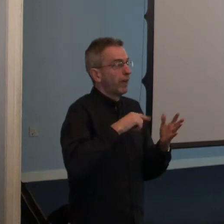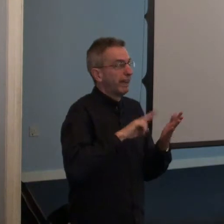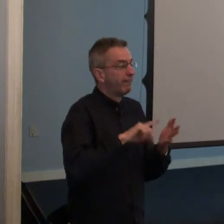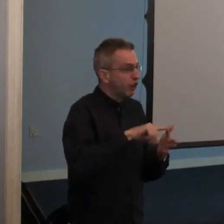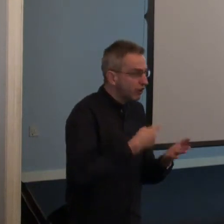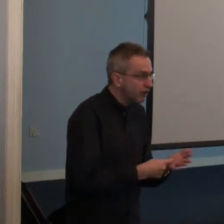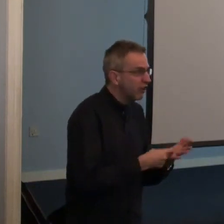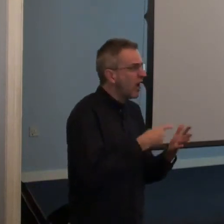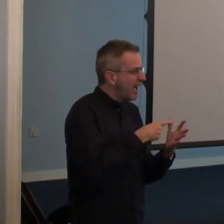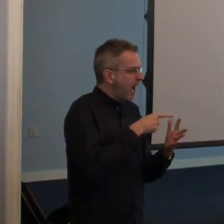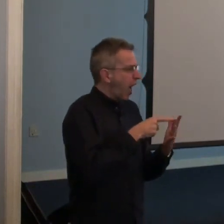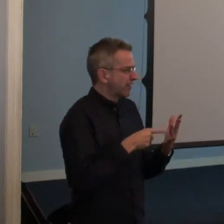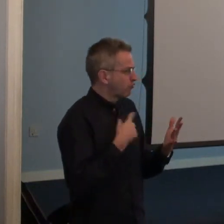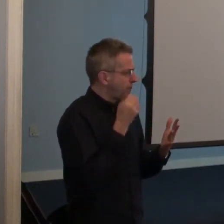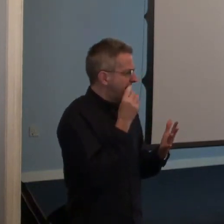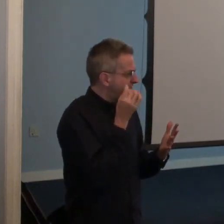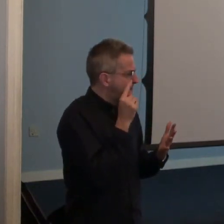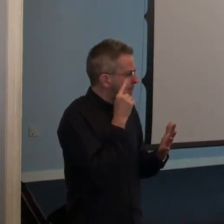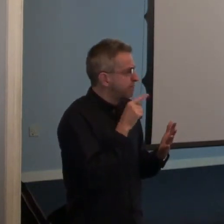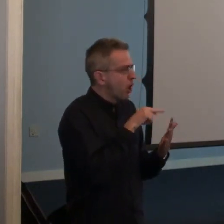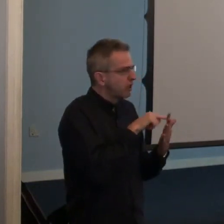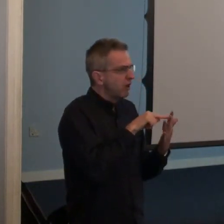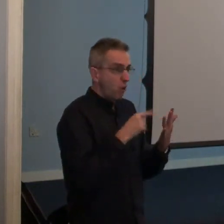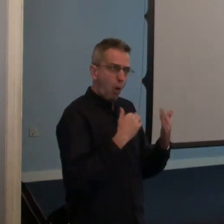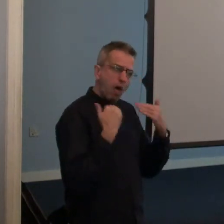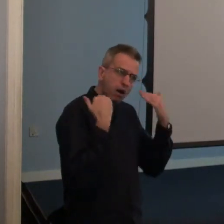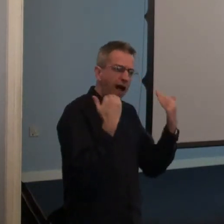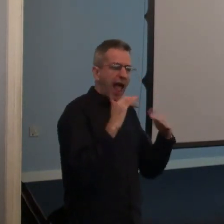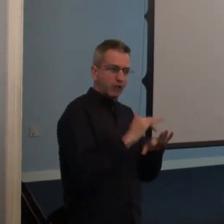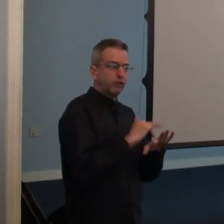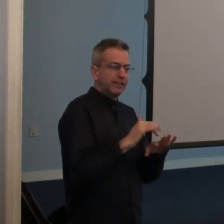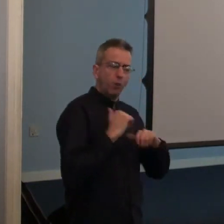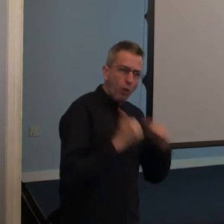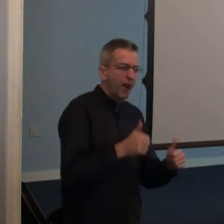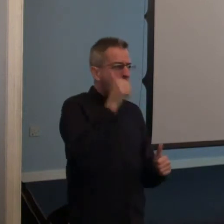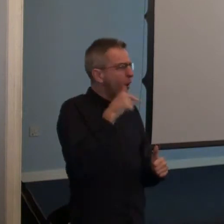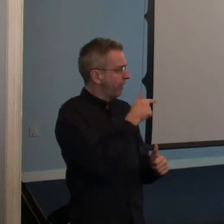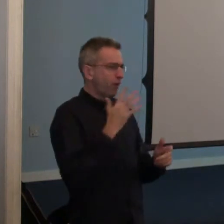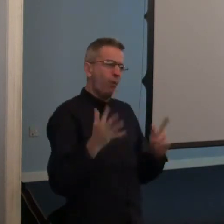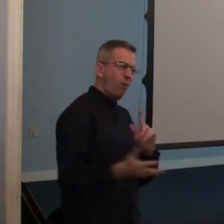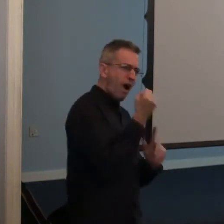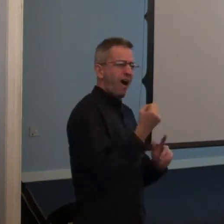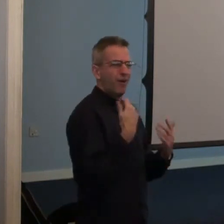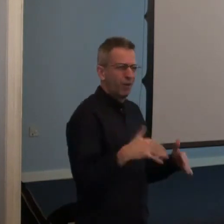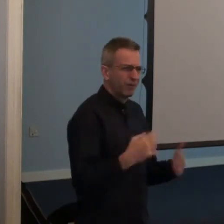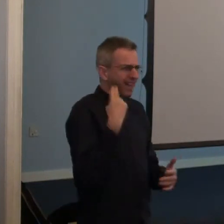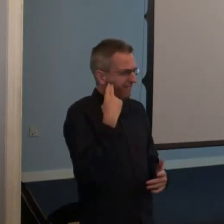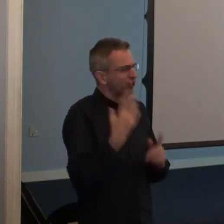Sigourney Weaver, you know, this wasn't small-time actors. This was, you know, really well-known, high-profile actresses, very skilled,